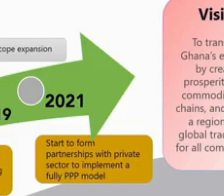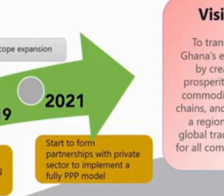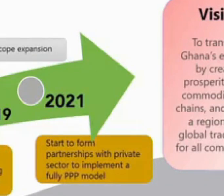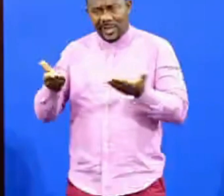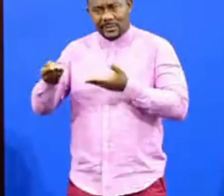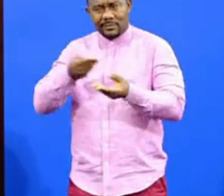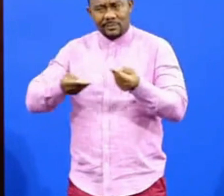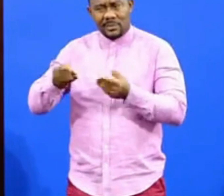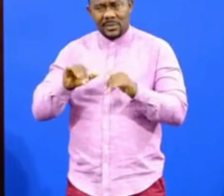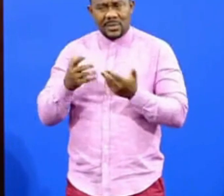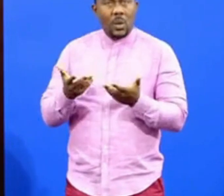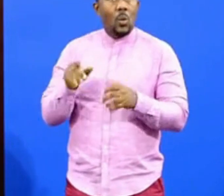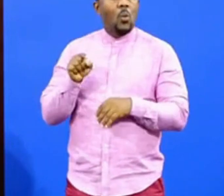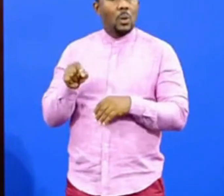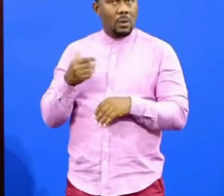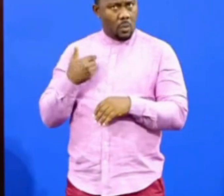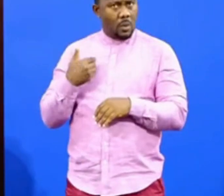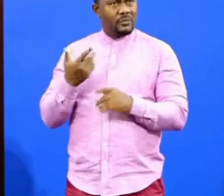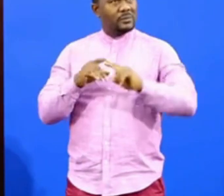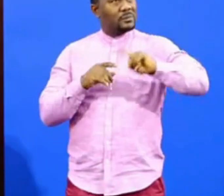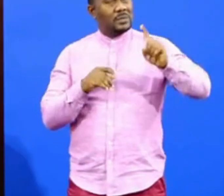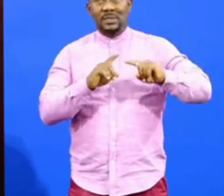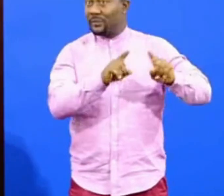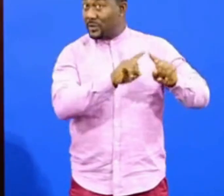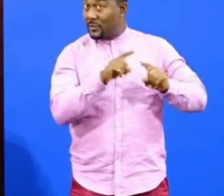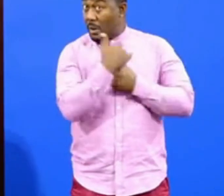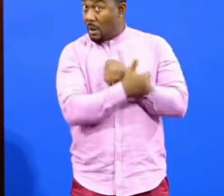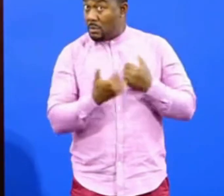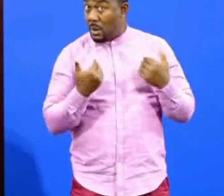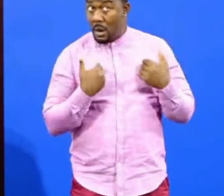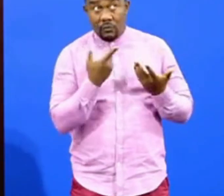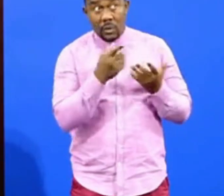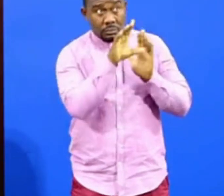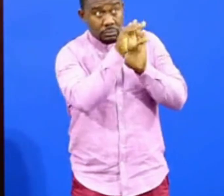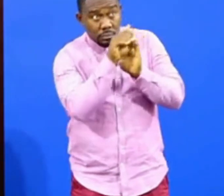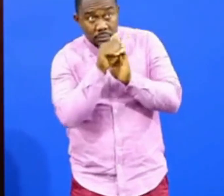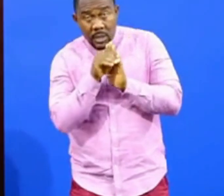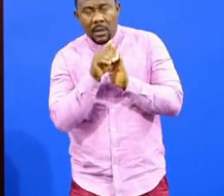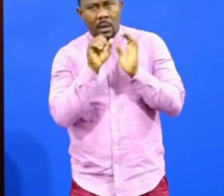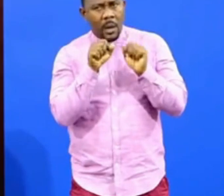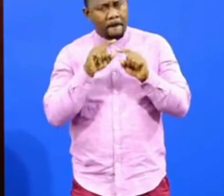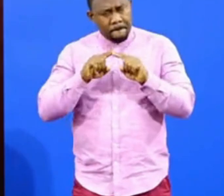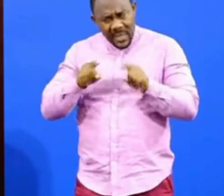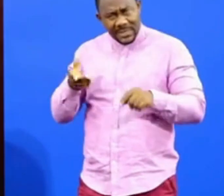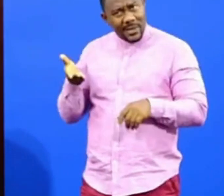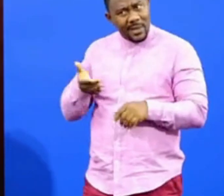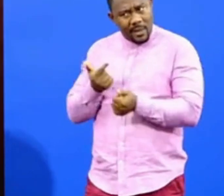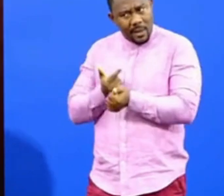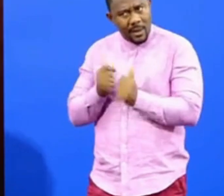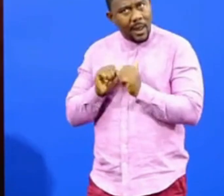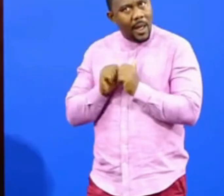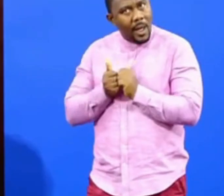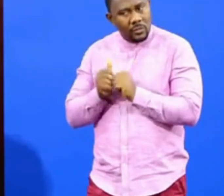in Ghana. Because of course there are commodity exchanges in other countries in the world we can learn from, but we have to make it relevant and particular to